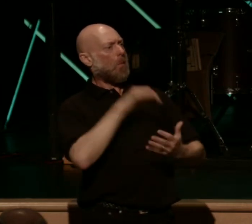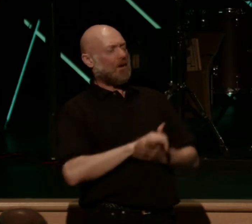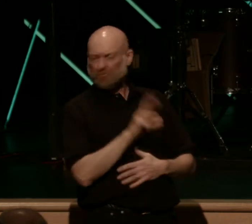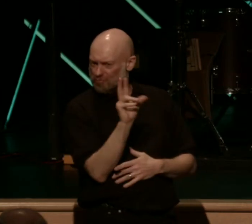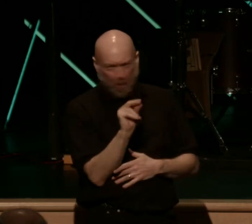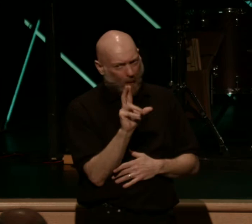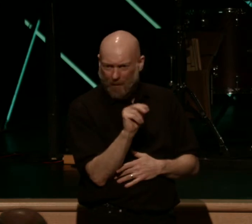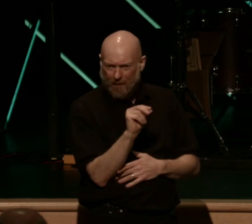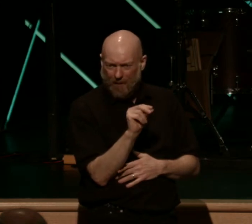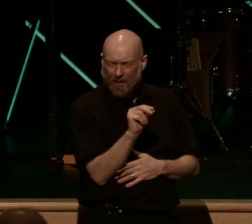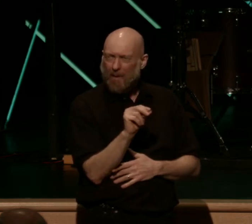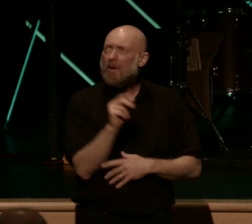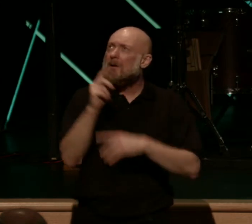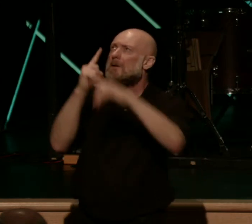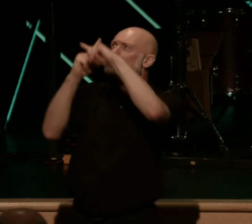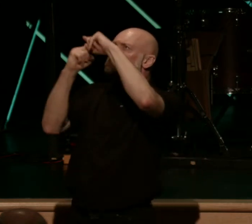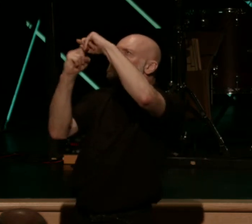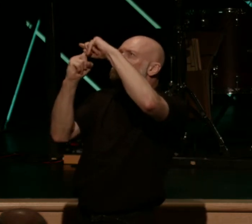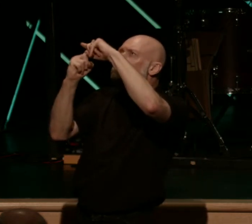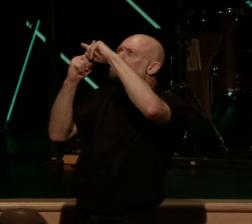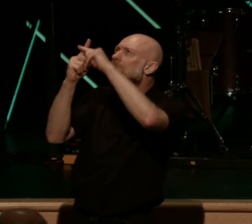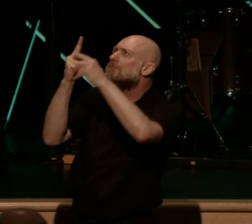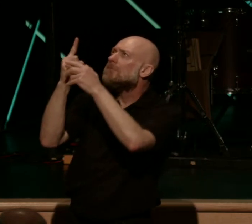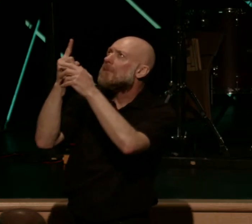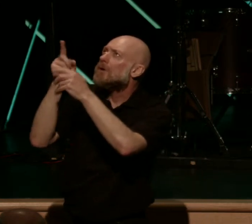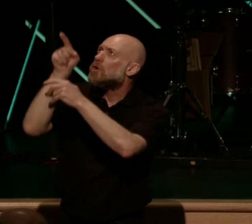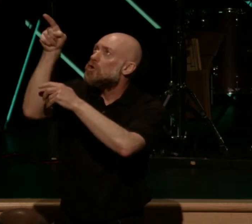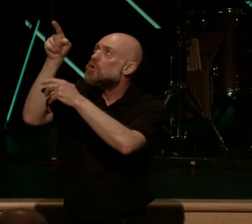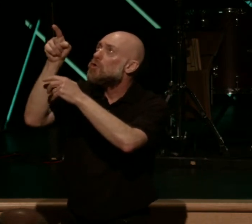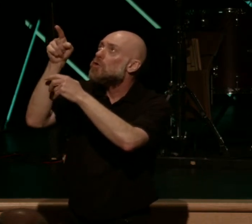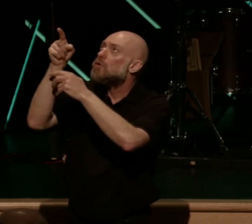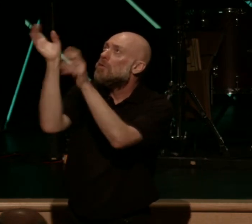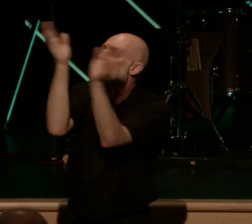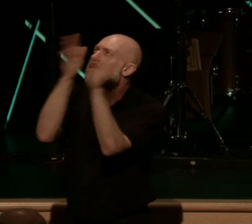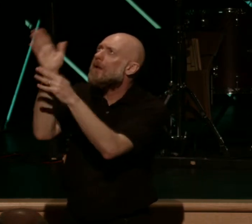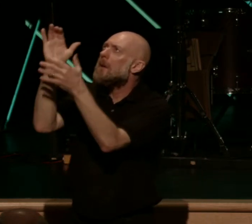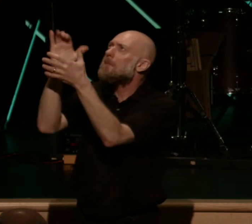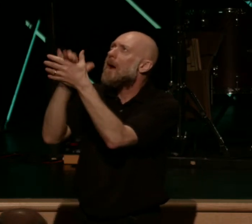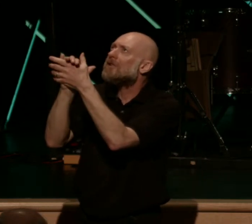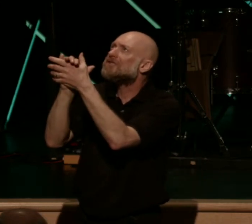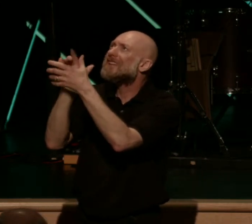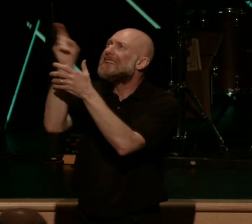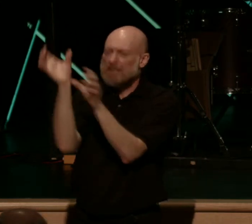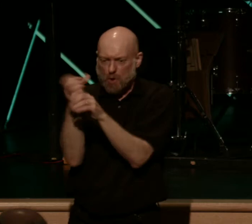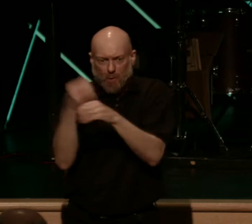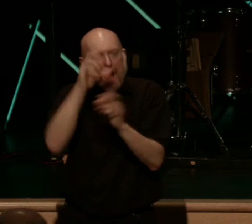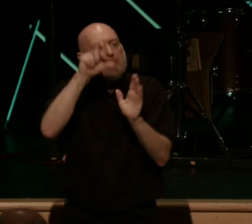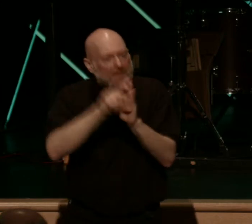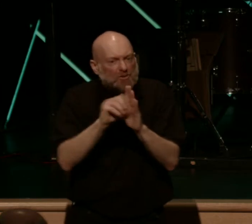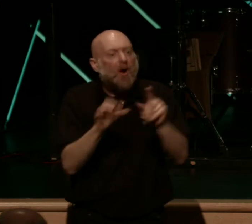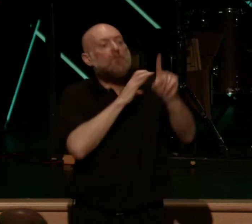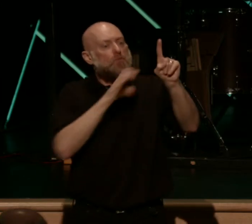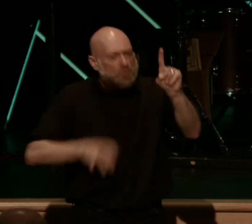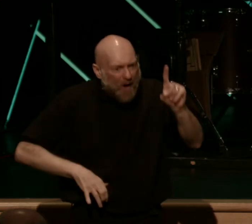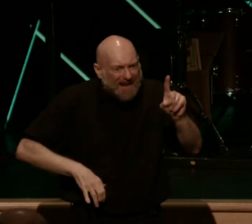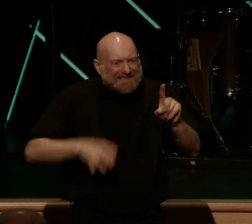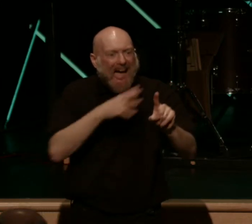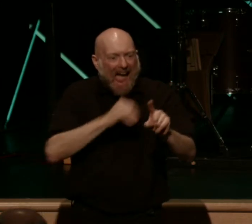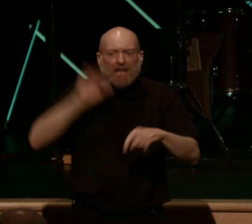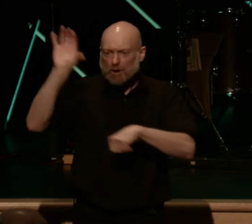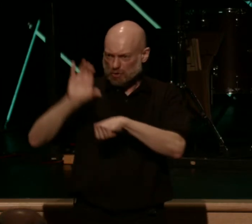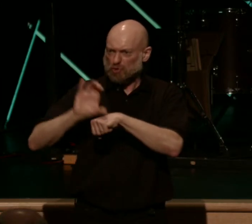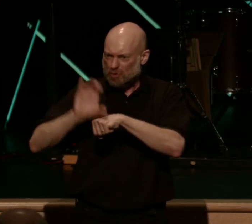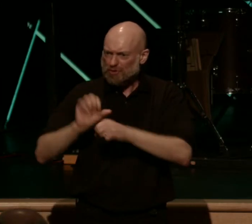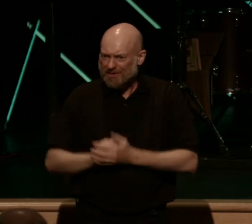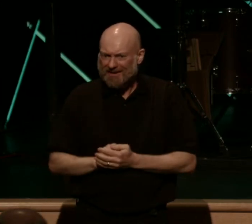and then pursuing God's design for marriage, which is creating a picture of Christ and his